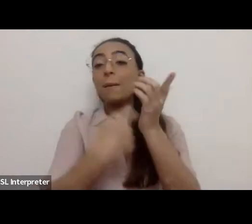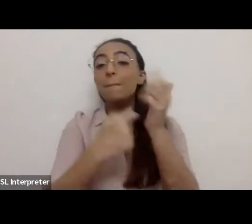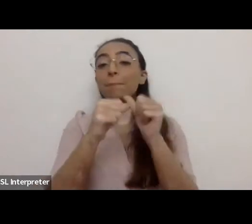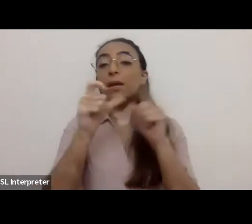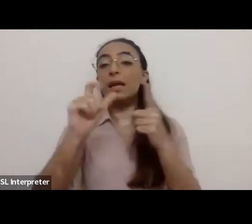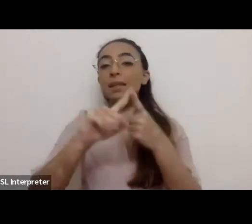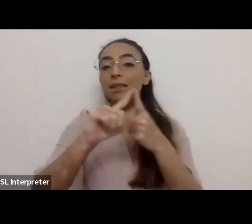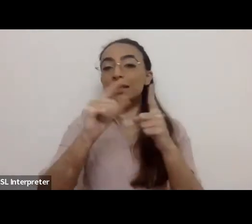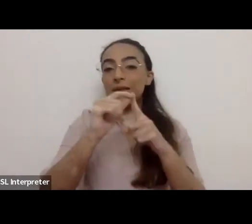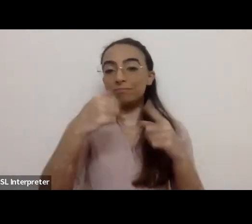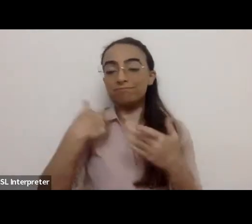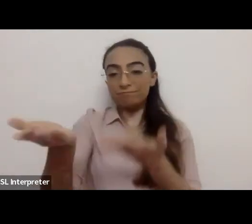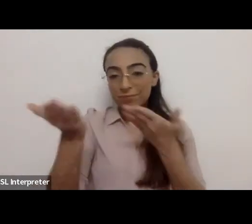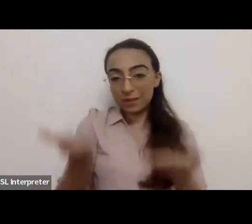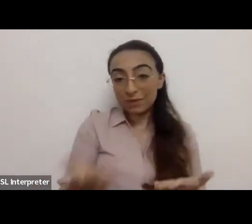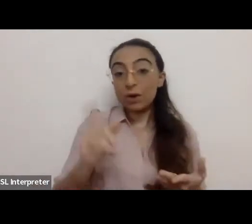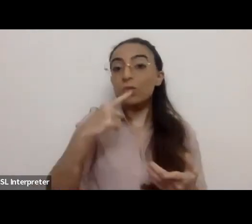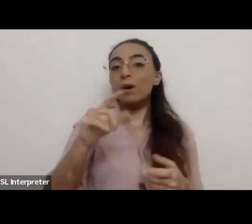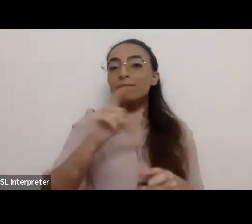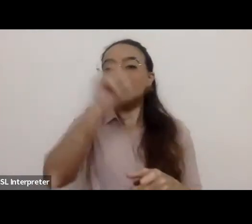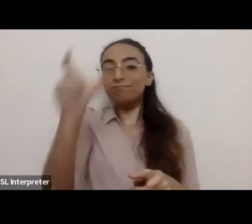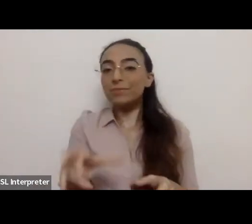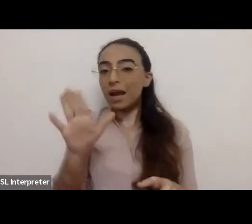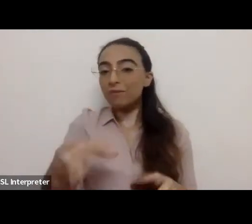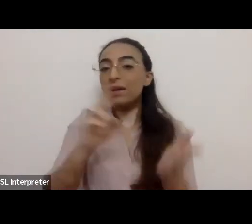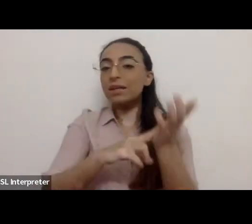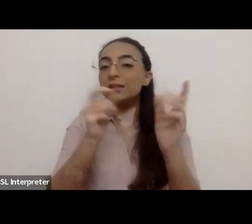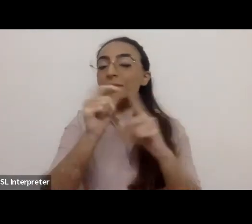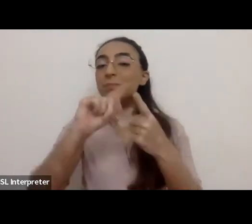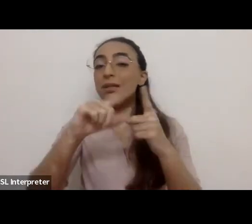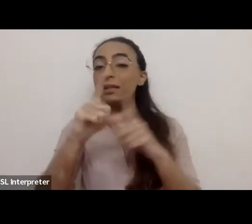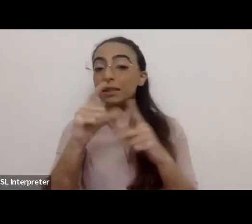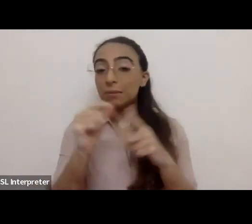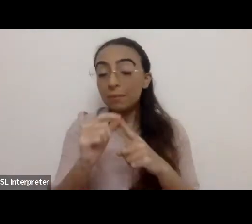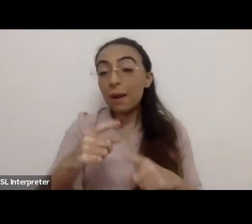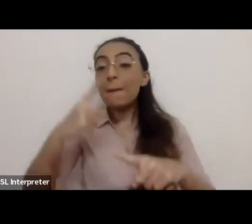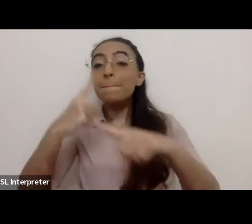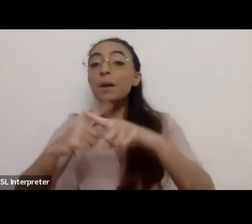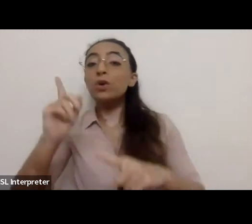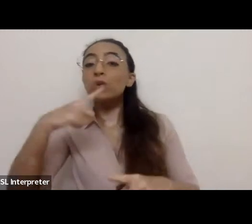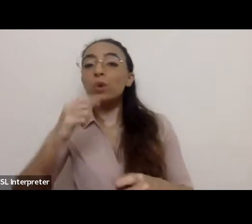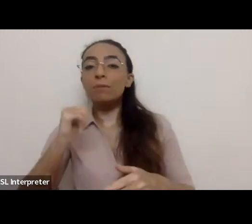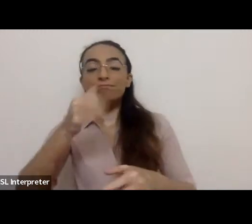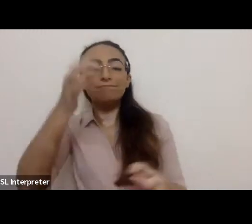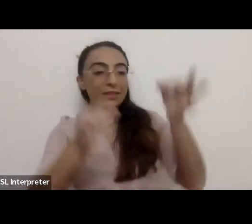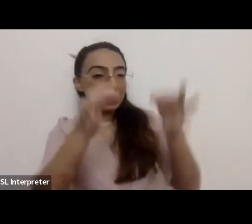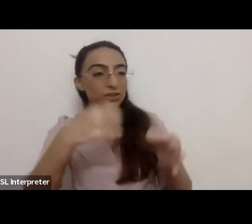Trustee NCPEDP, also the Jury Chairman for the Helen Keller Awards 2021,